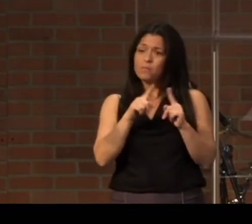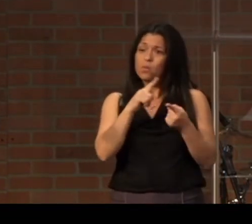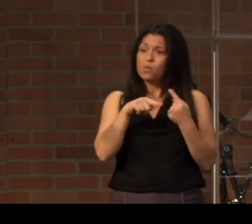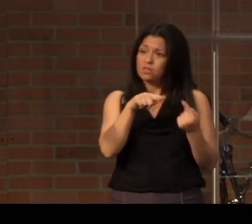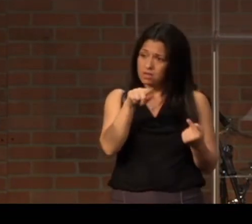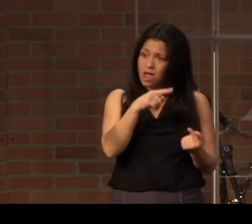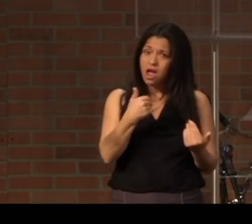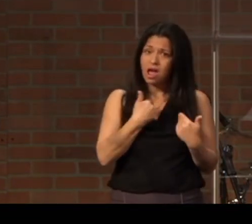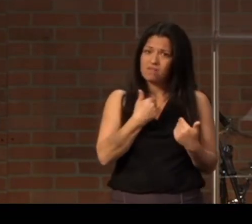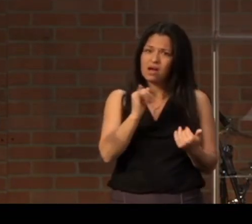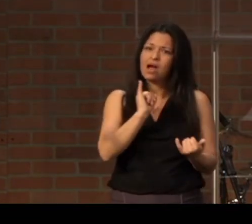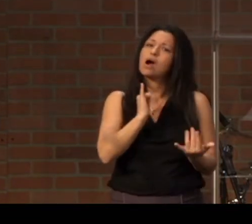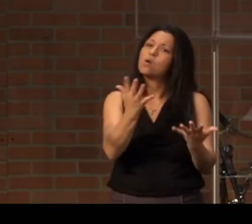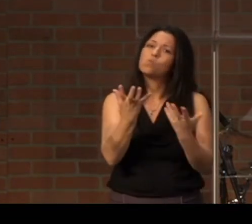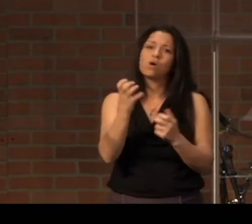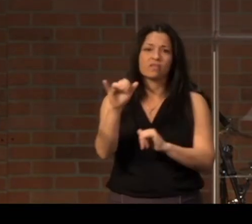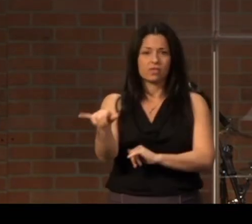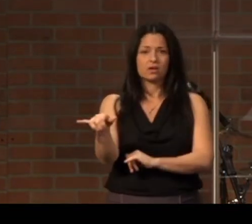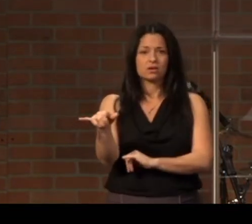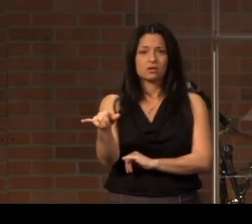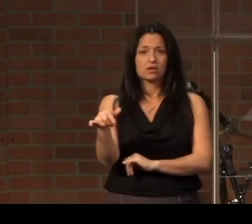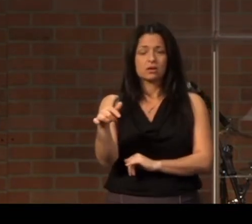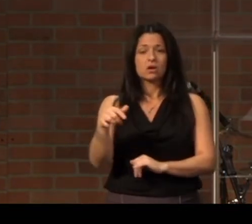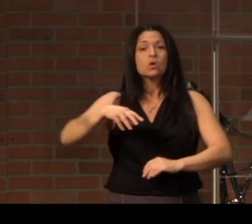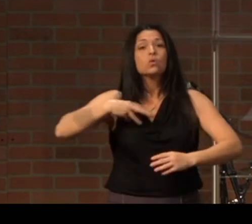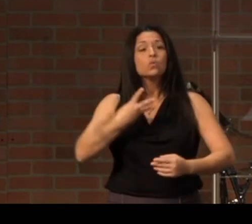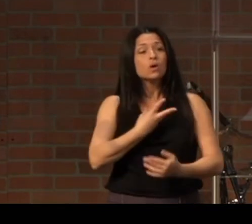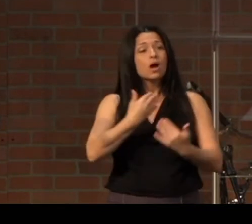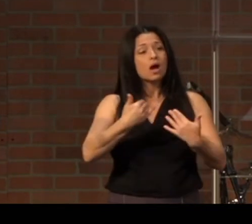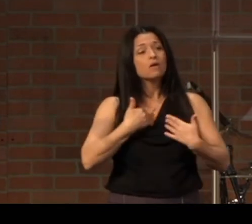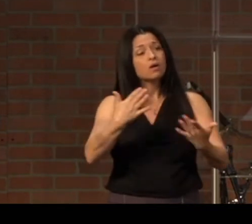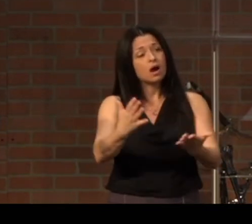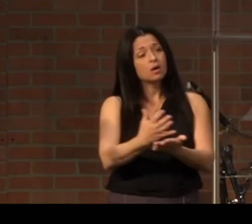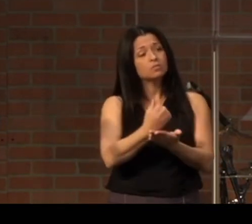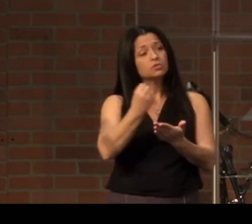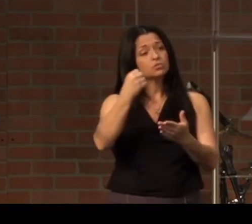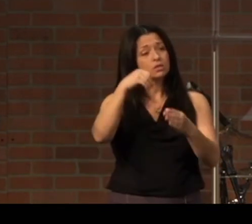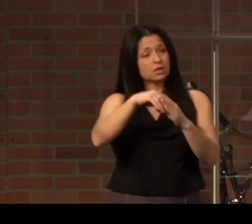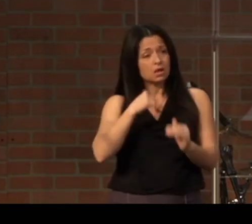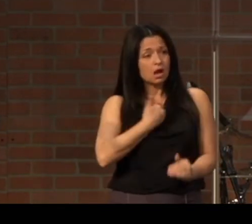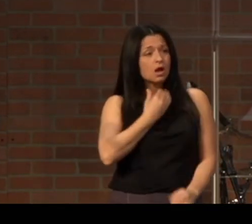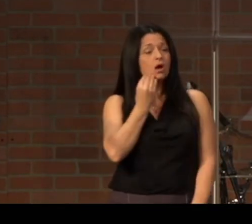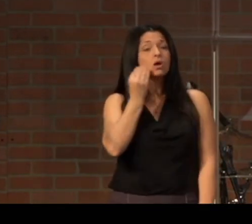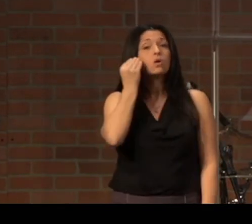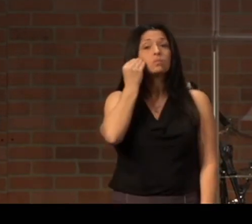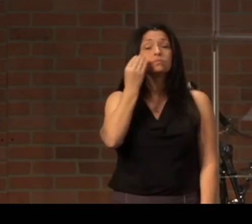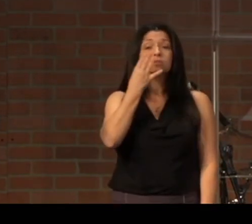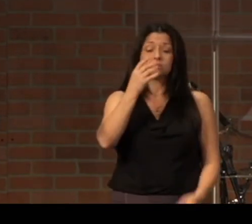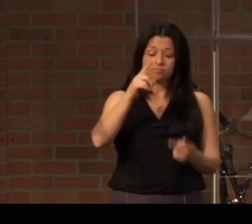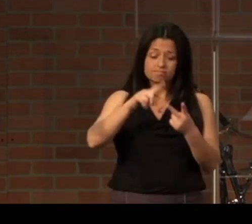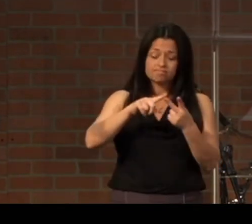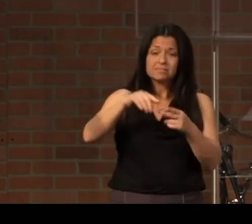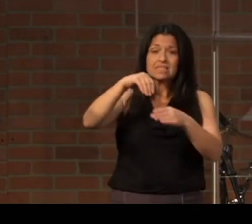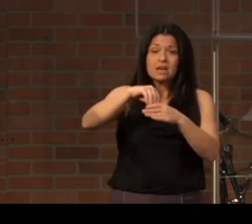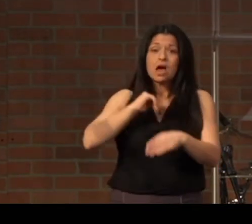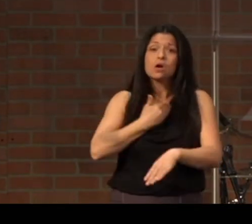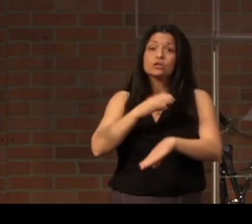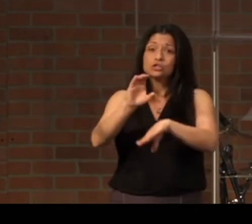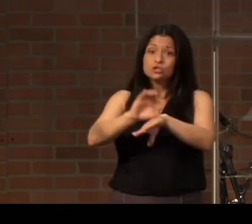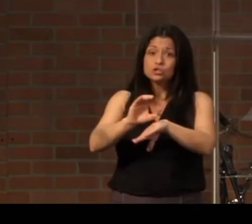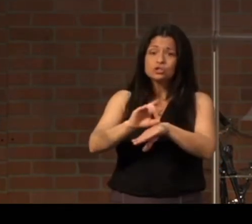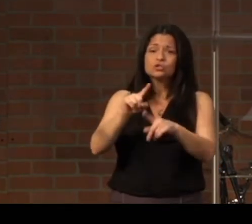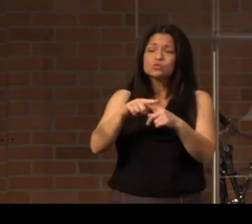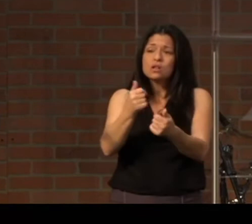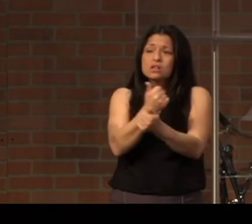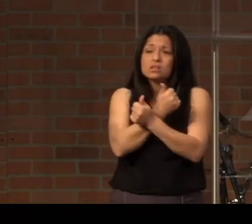it. We have an opportunity in our homes and in our church to love one another